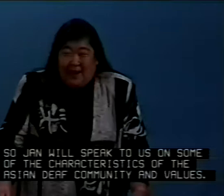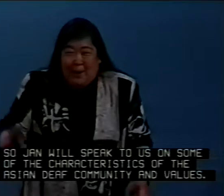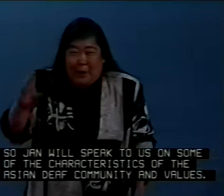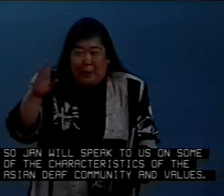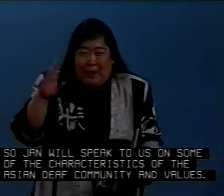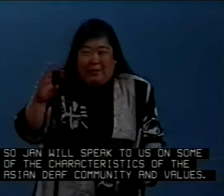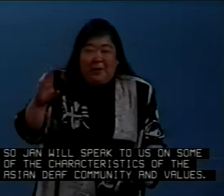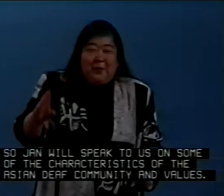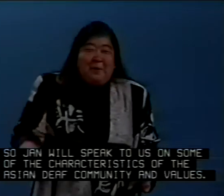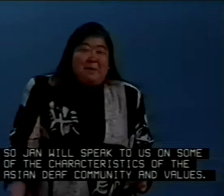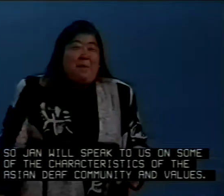Good afternoon.